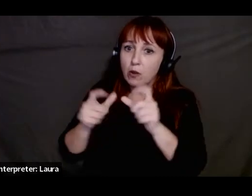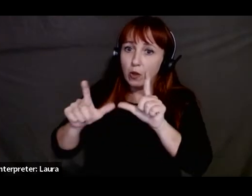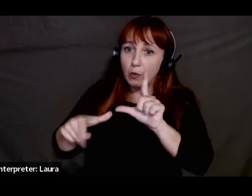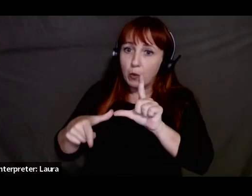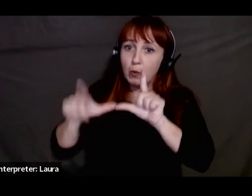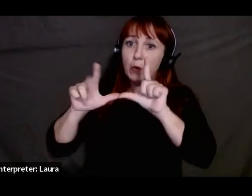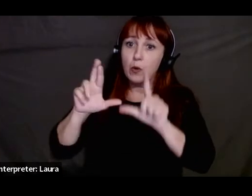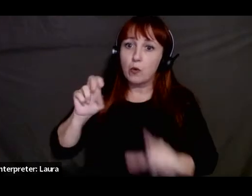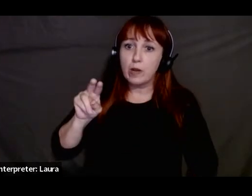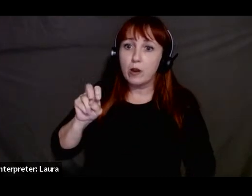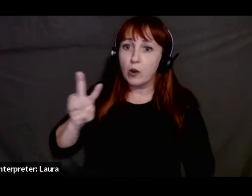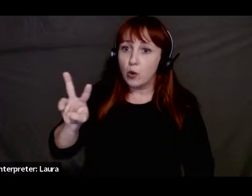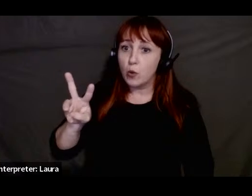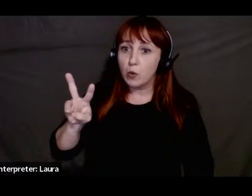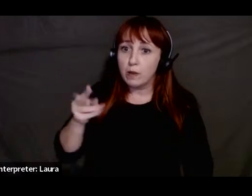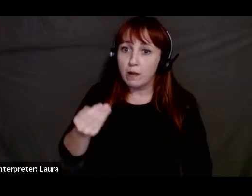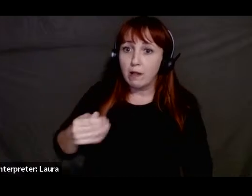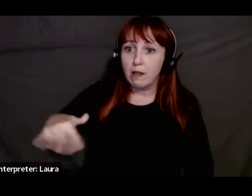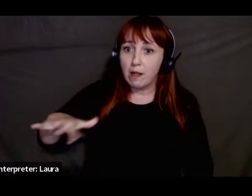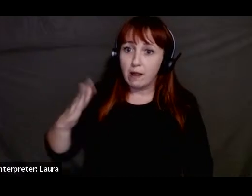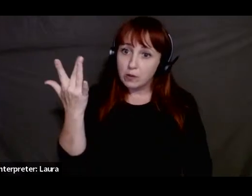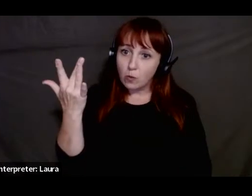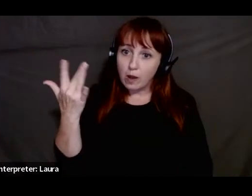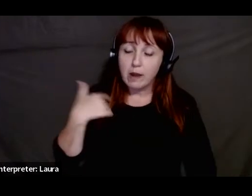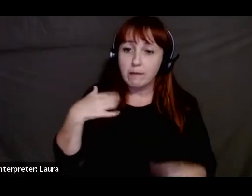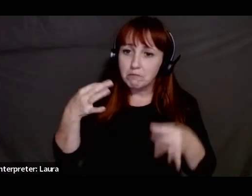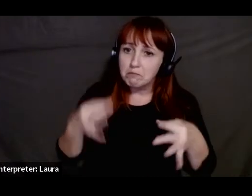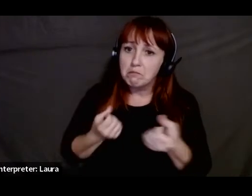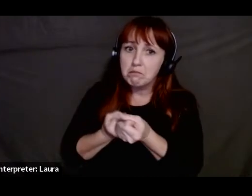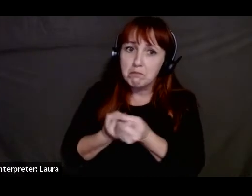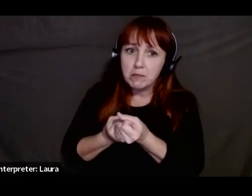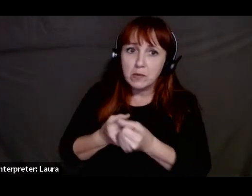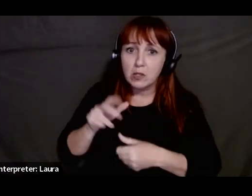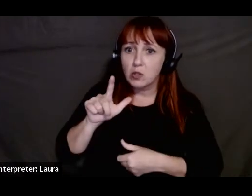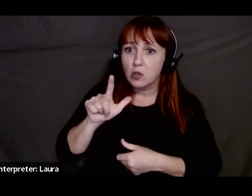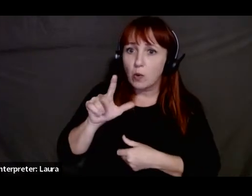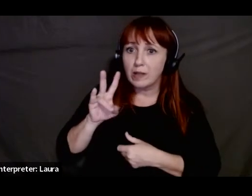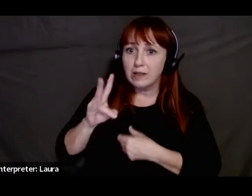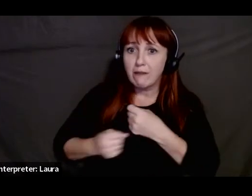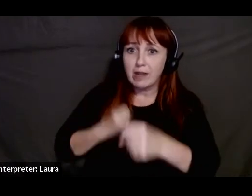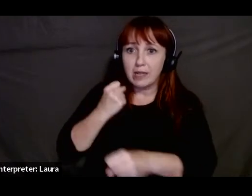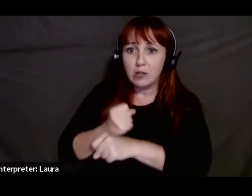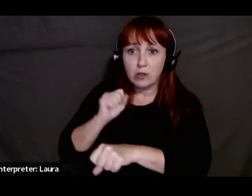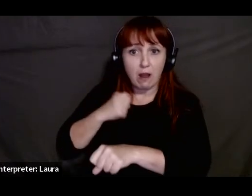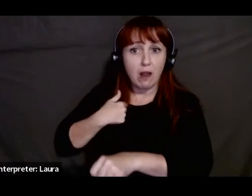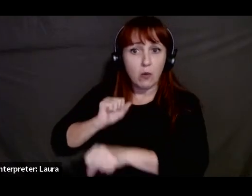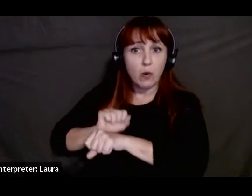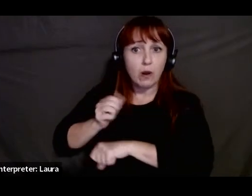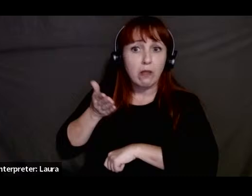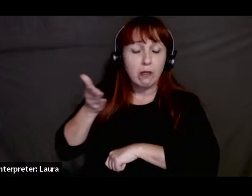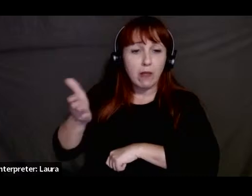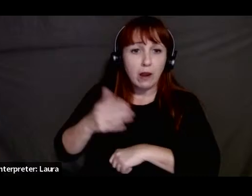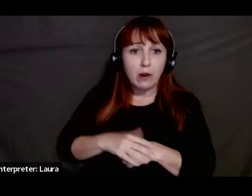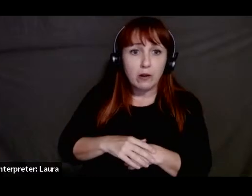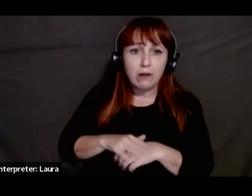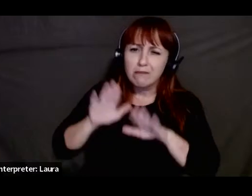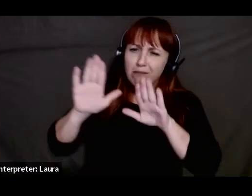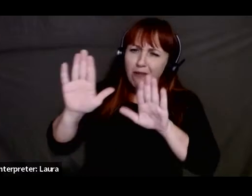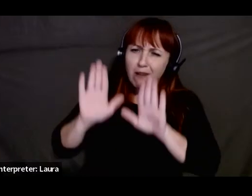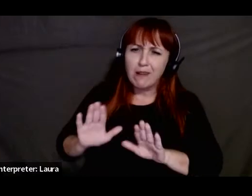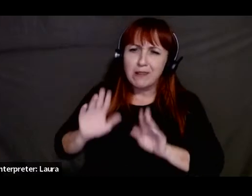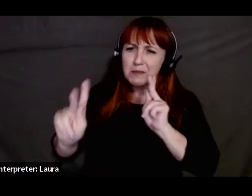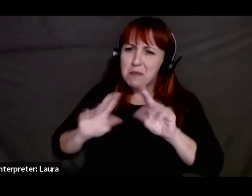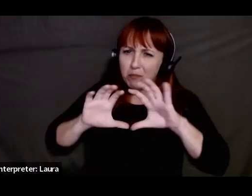lands. And that's because I got, you know, 27 years I worked up there. I worked with an awesome bunch of